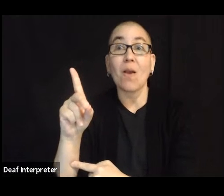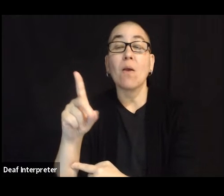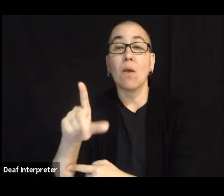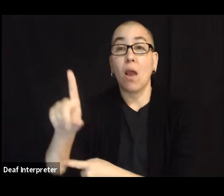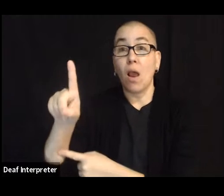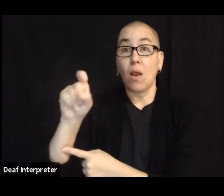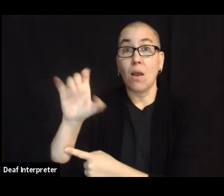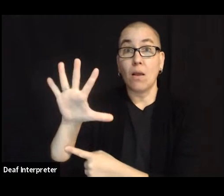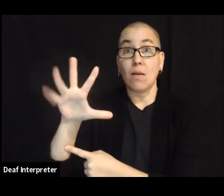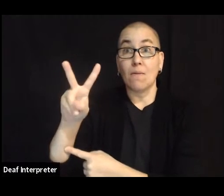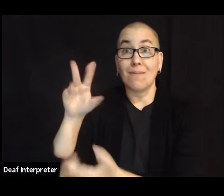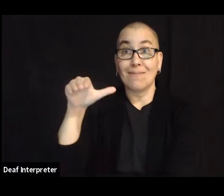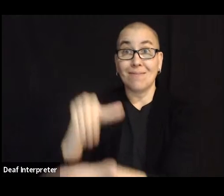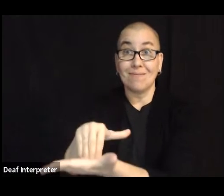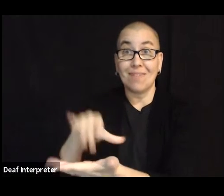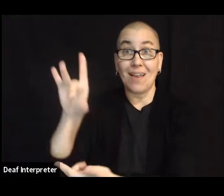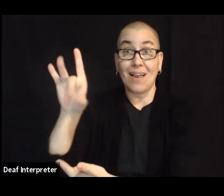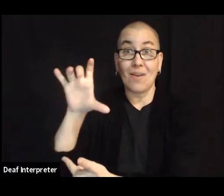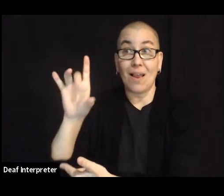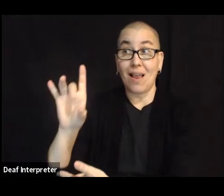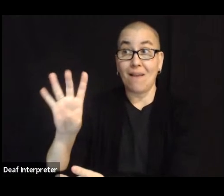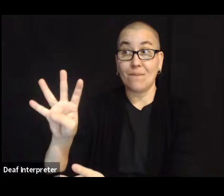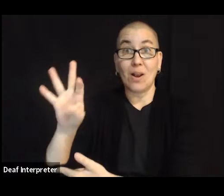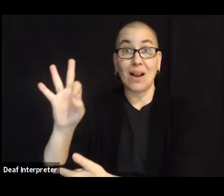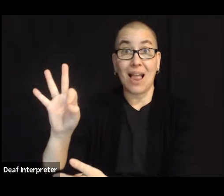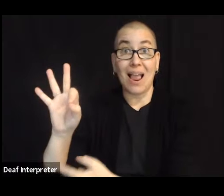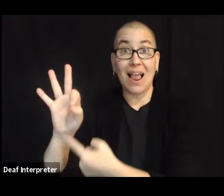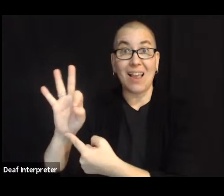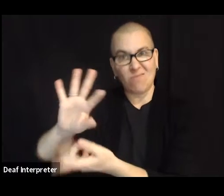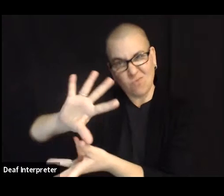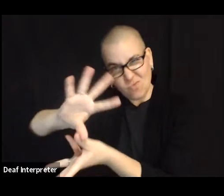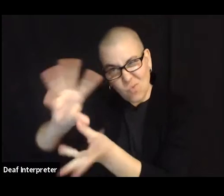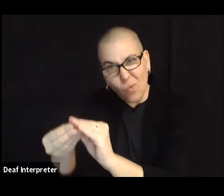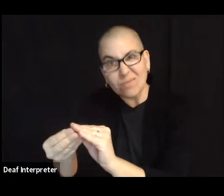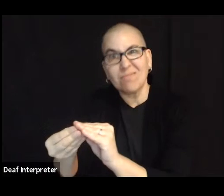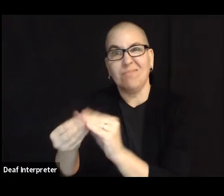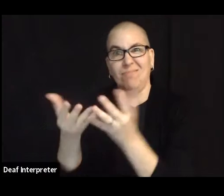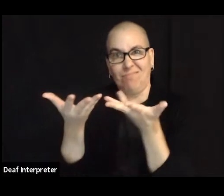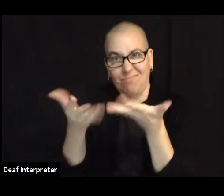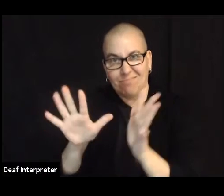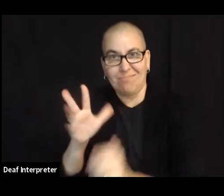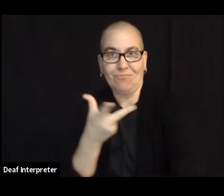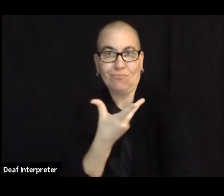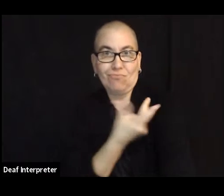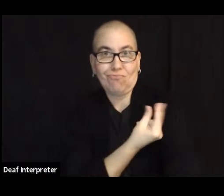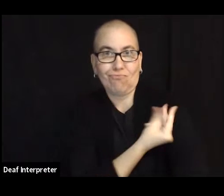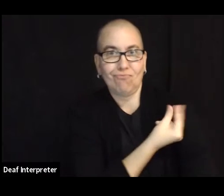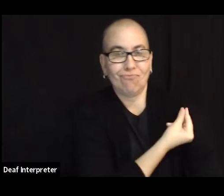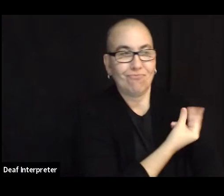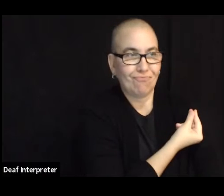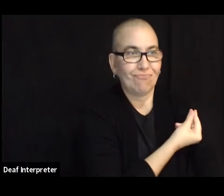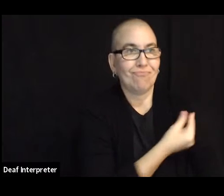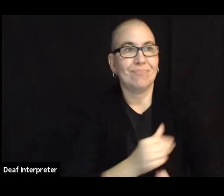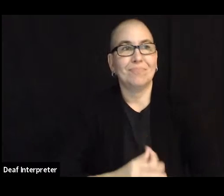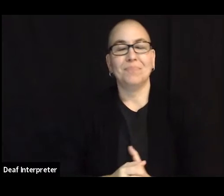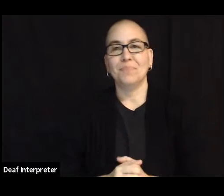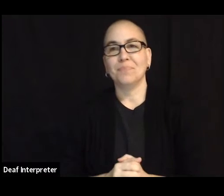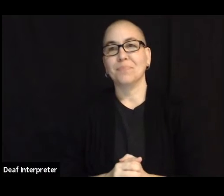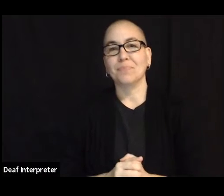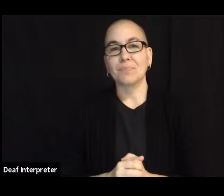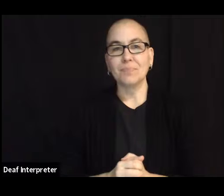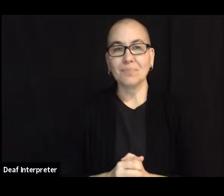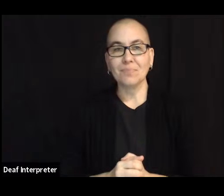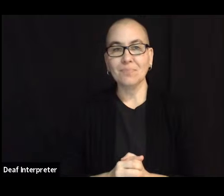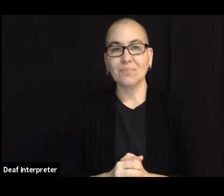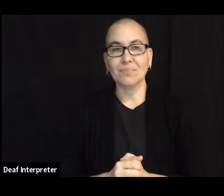152,849 total doses of vaccine have now been administered to Minnesotans. This is actually as of last Saturday. The number of actual people